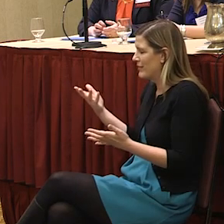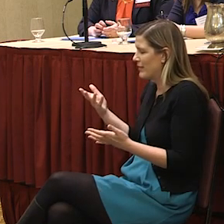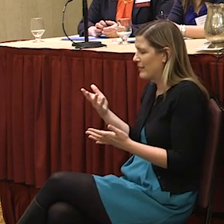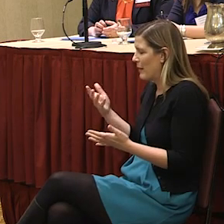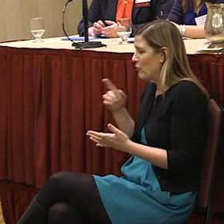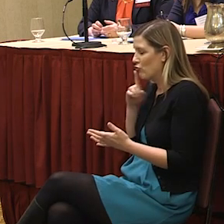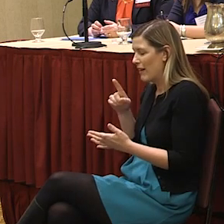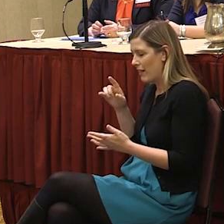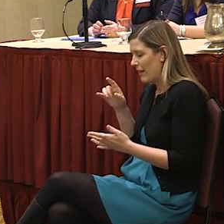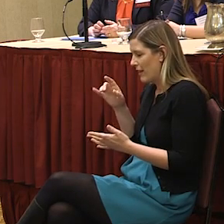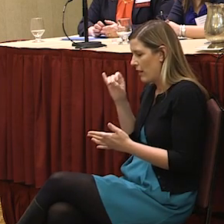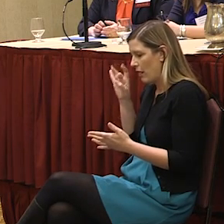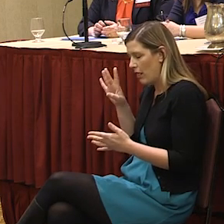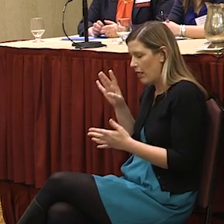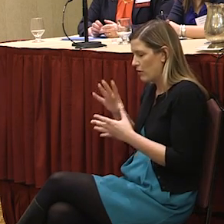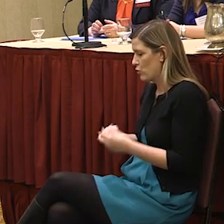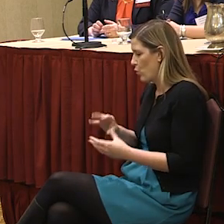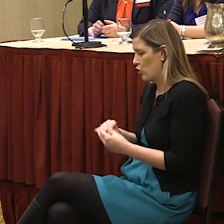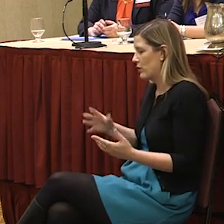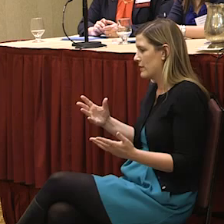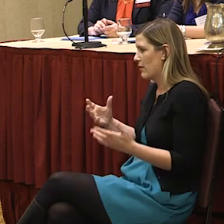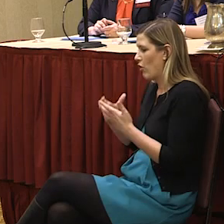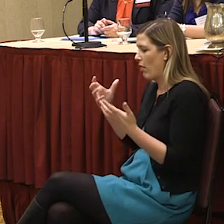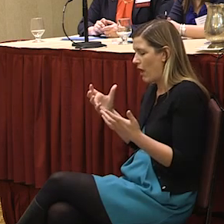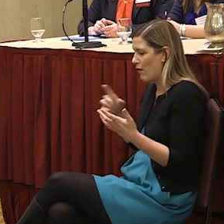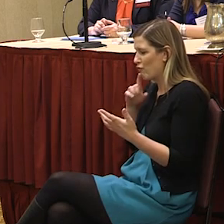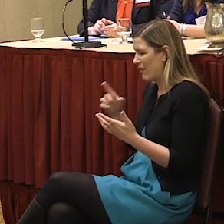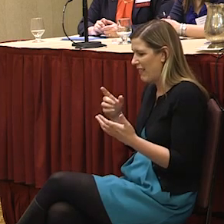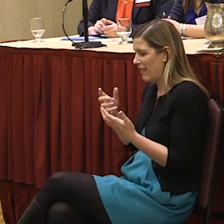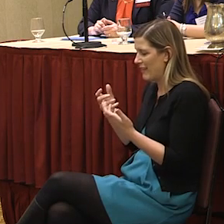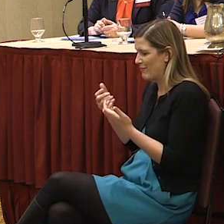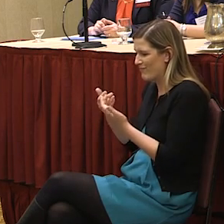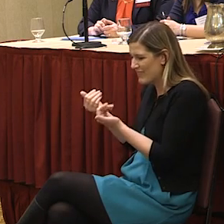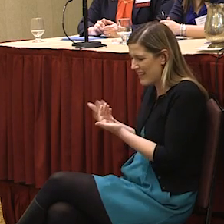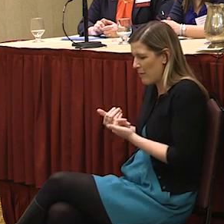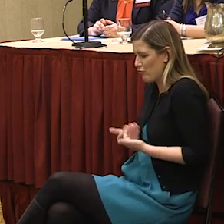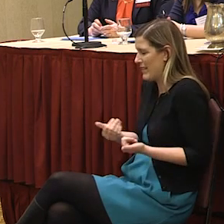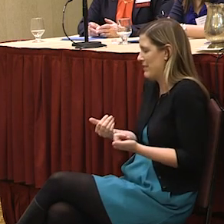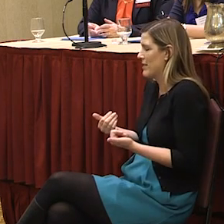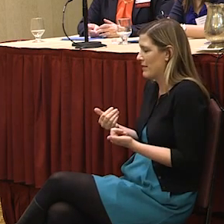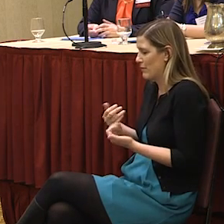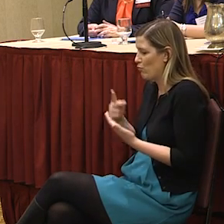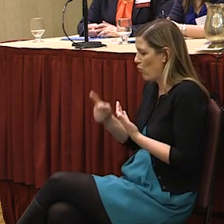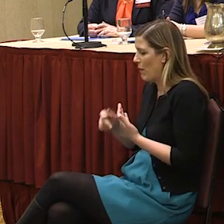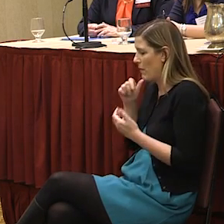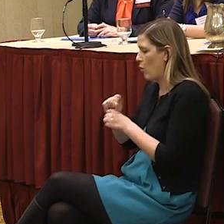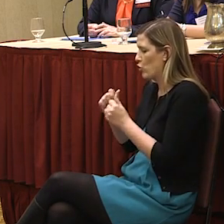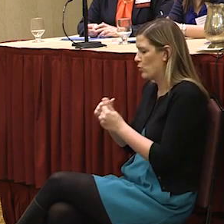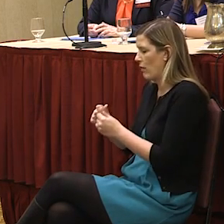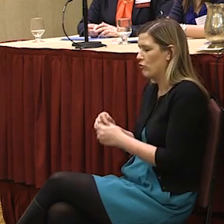stuff up. So there's a lot of fracture out there. Does that address your